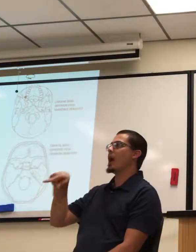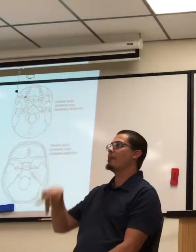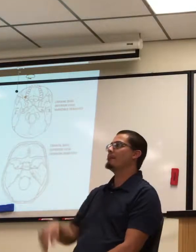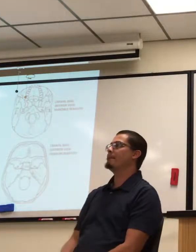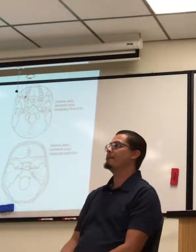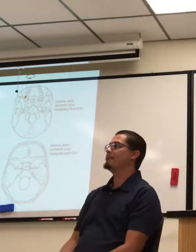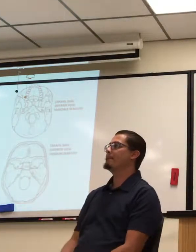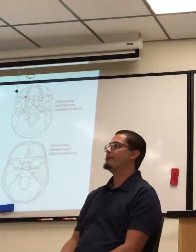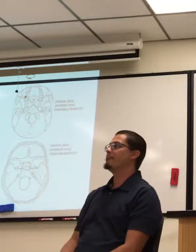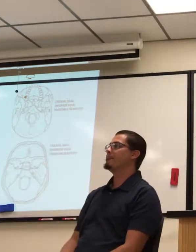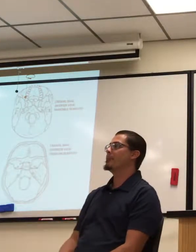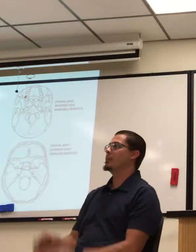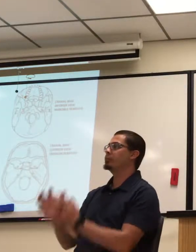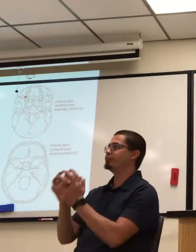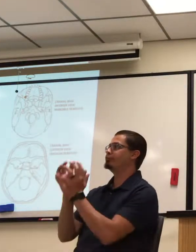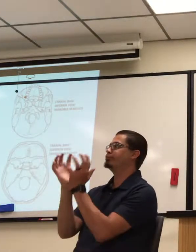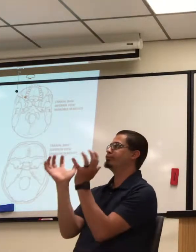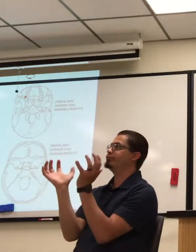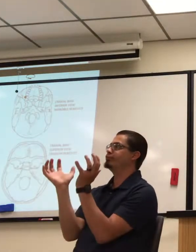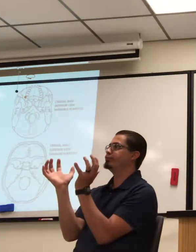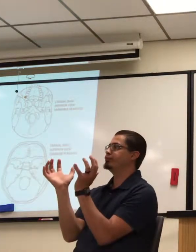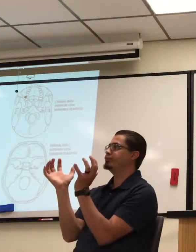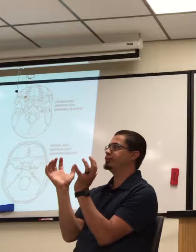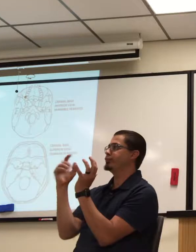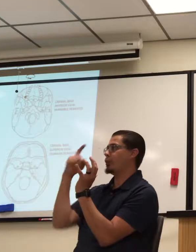Expose brain.